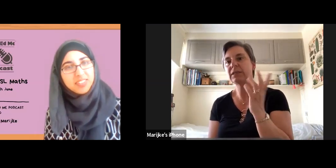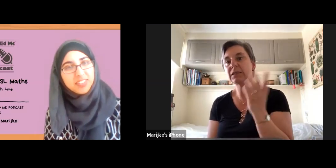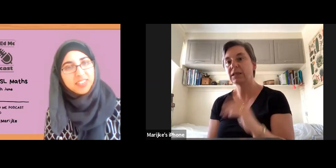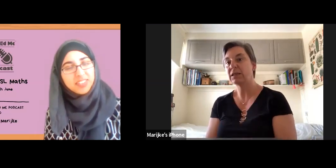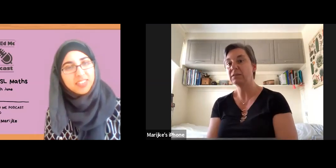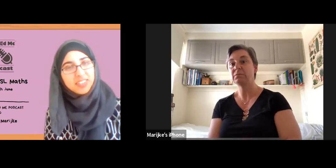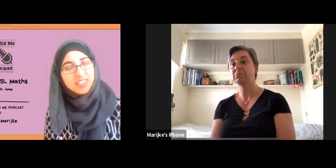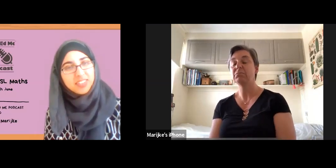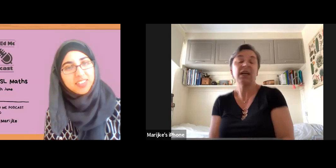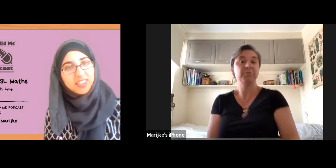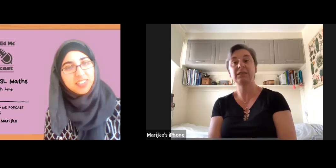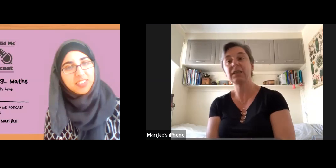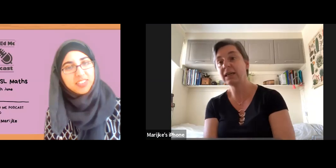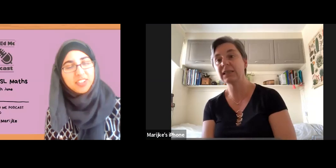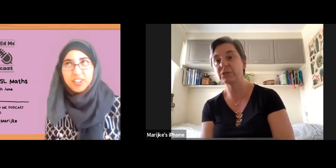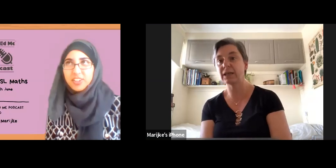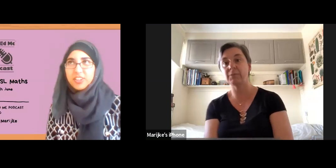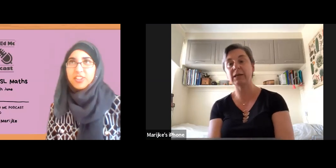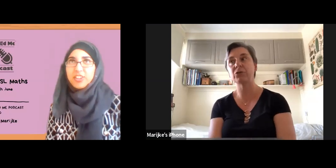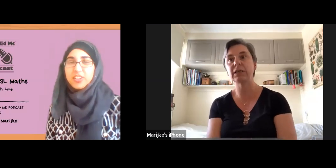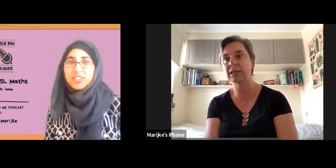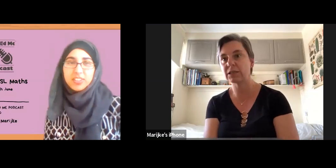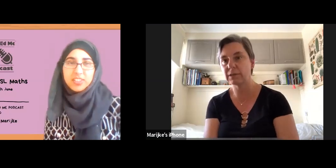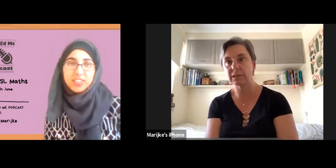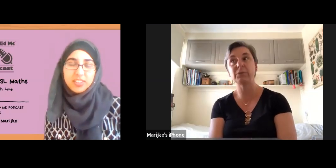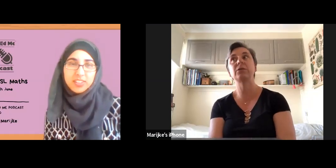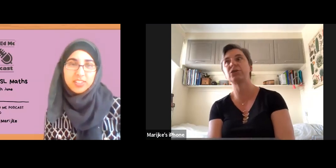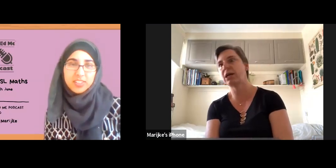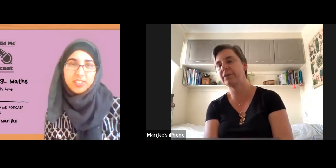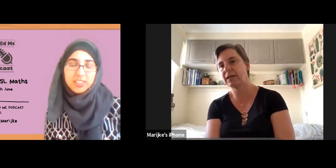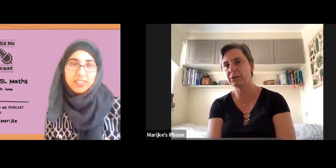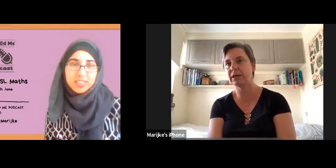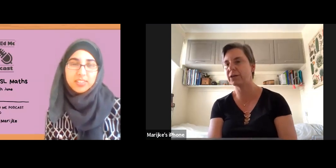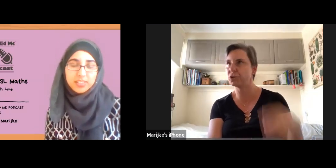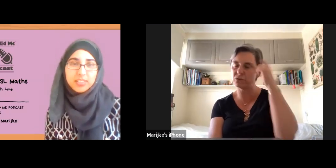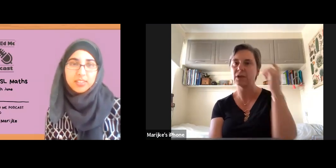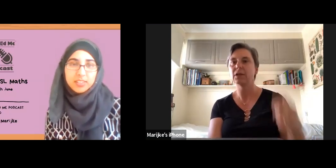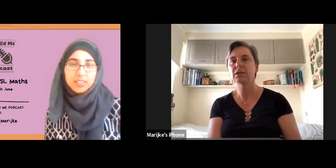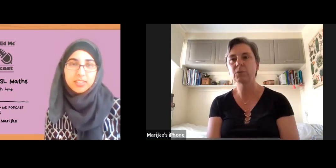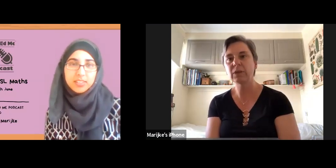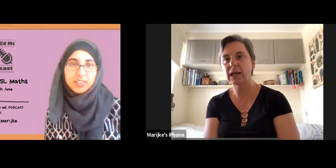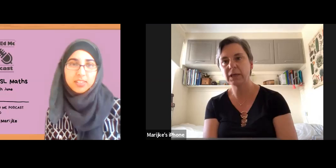it's it is interesting. I mean, I'm sure there's a lot of research out there, you know, that could use someone like me.